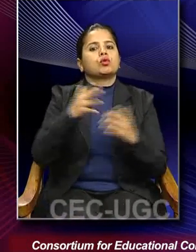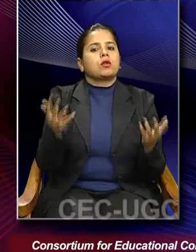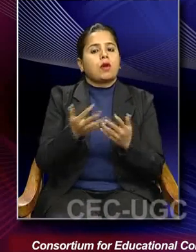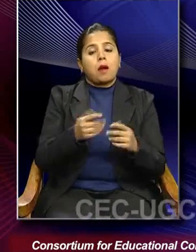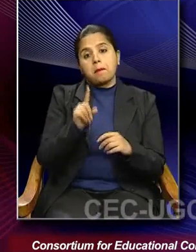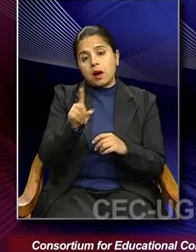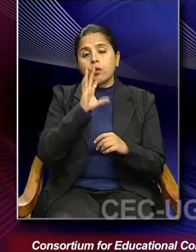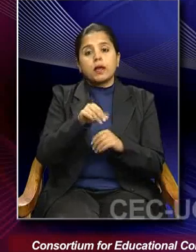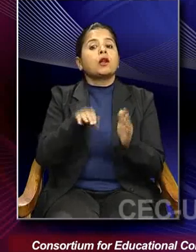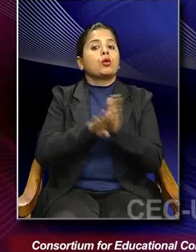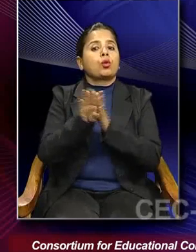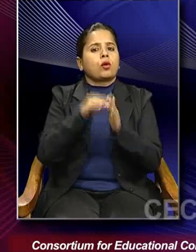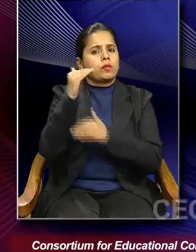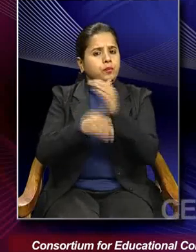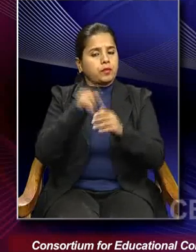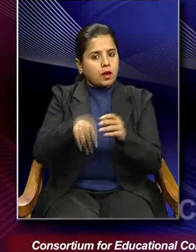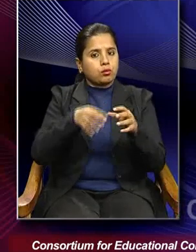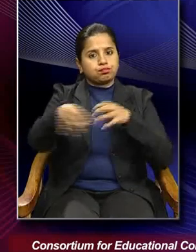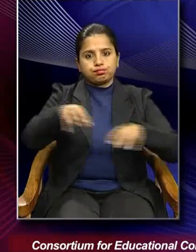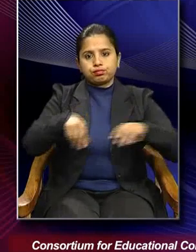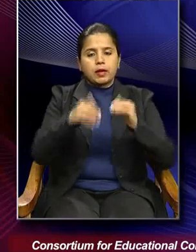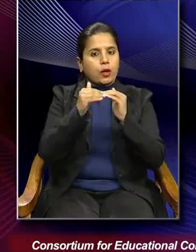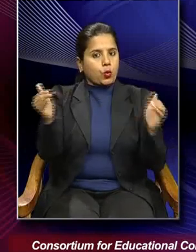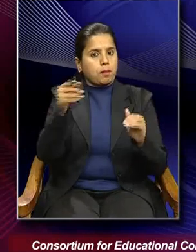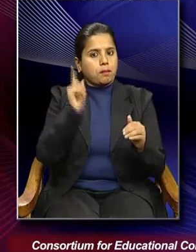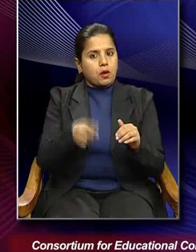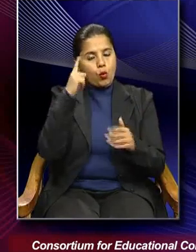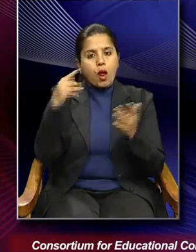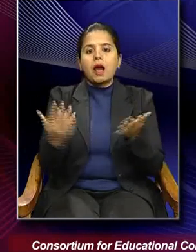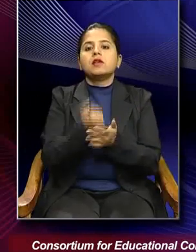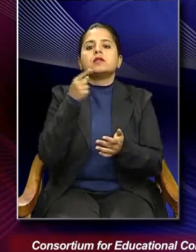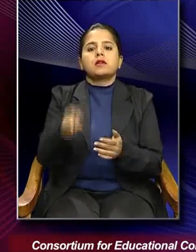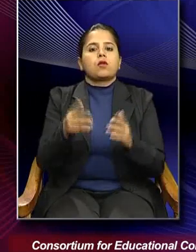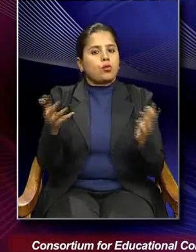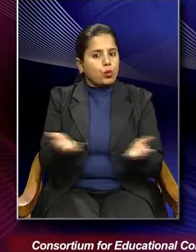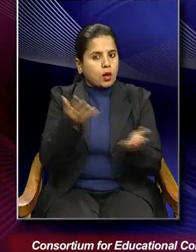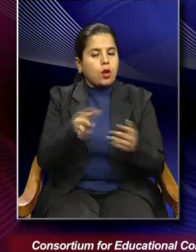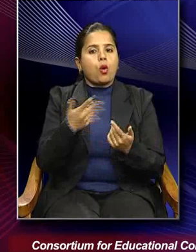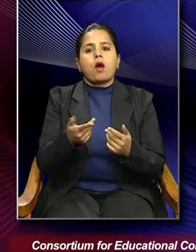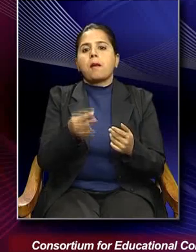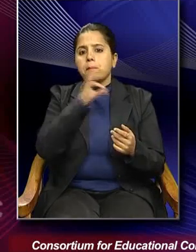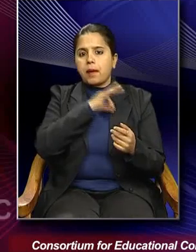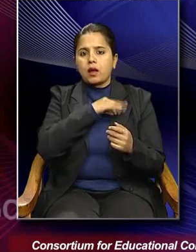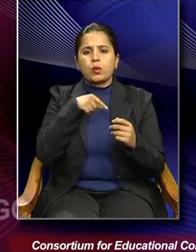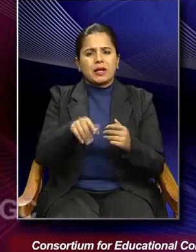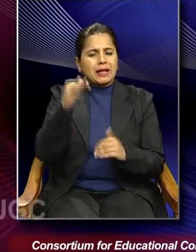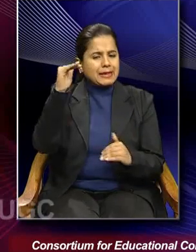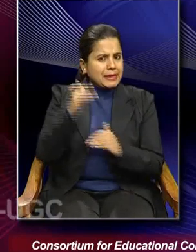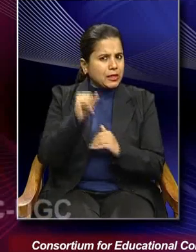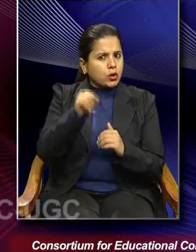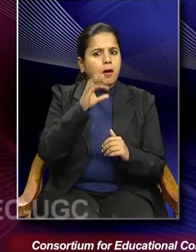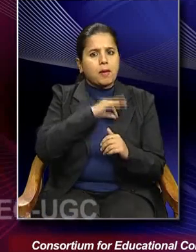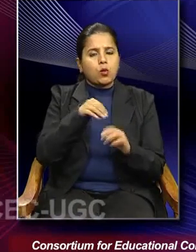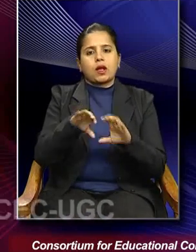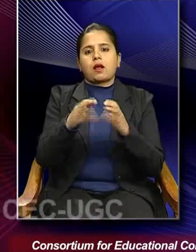Ideally, growth must be distributed equitably to achieve welfare or advantage of the least advantaged